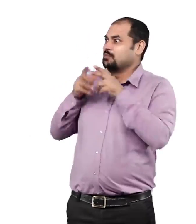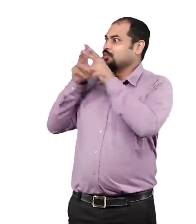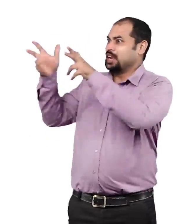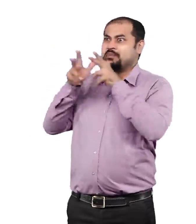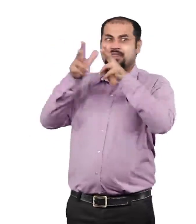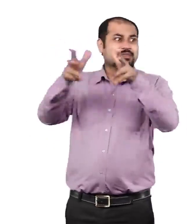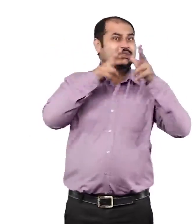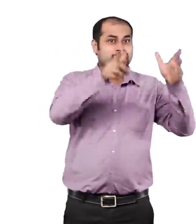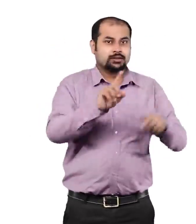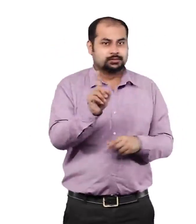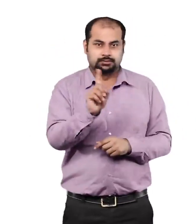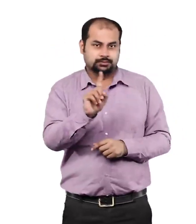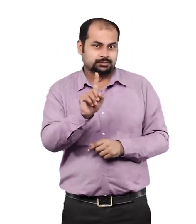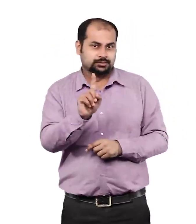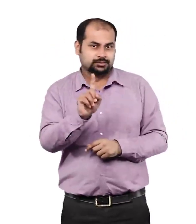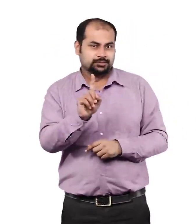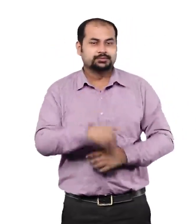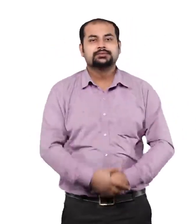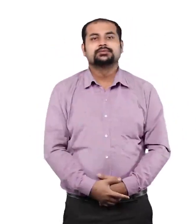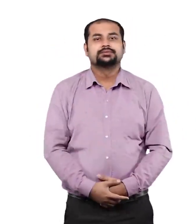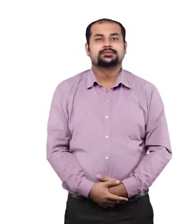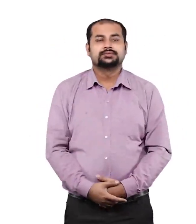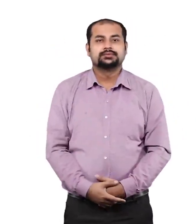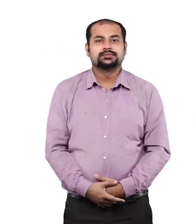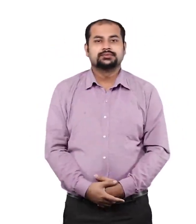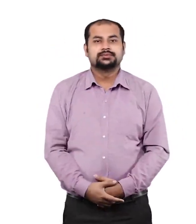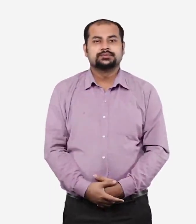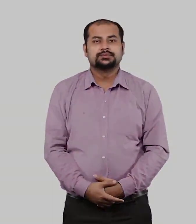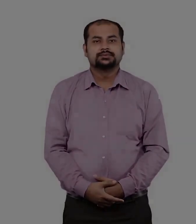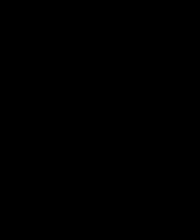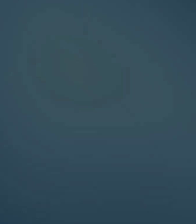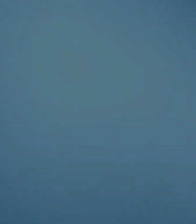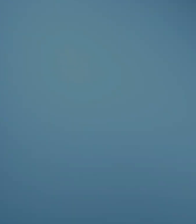proportions.